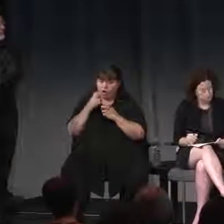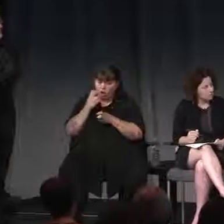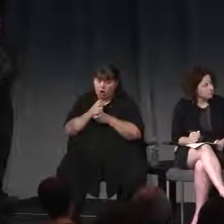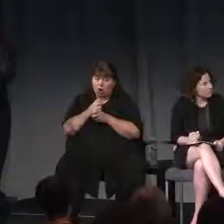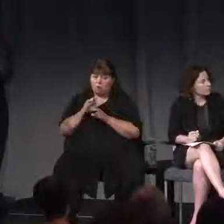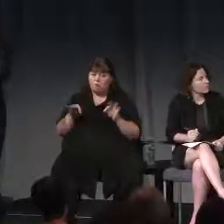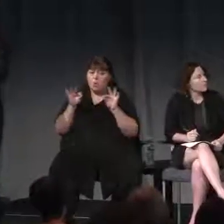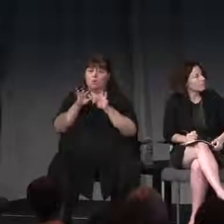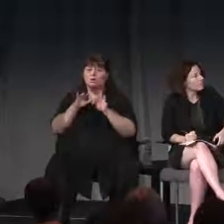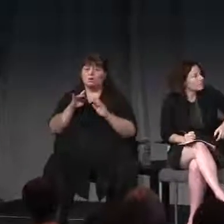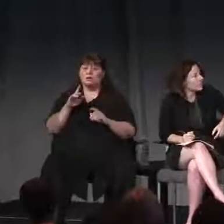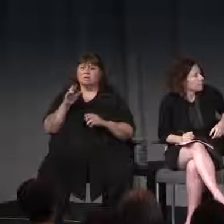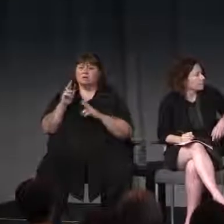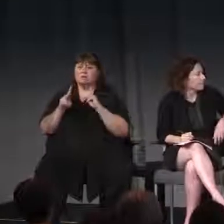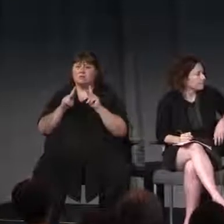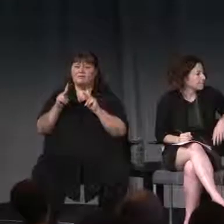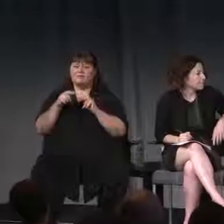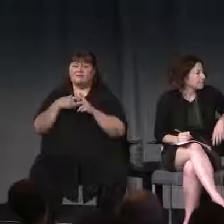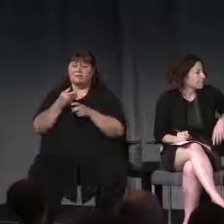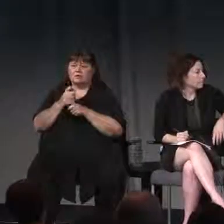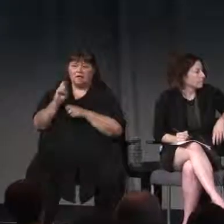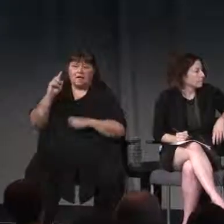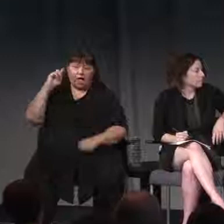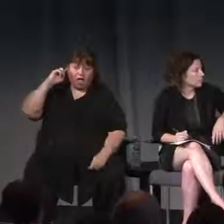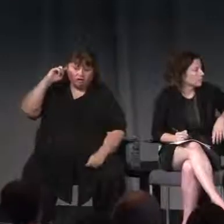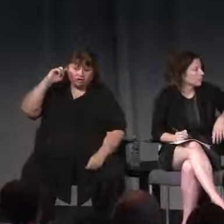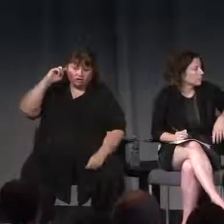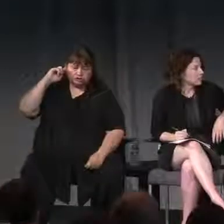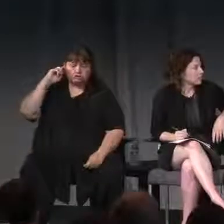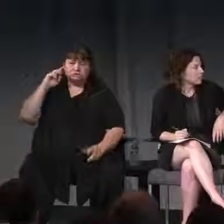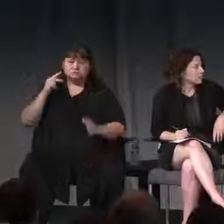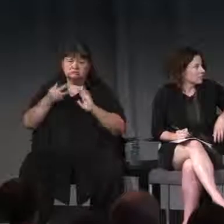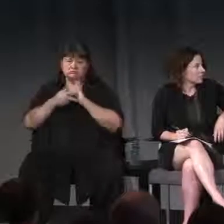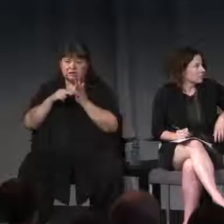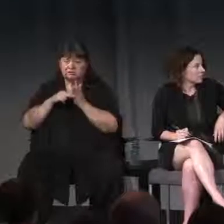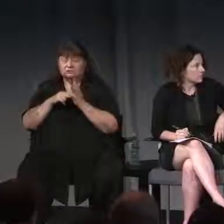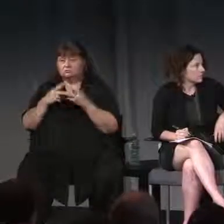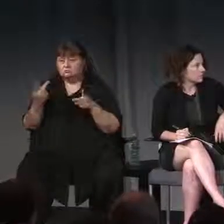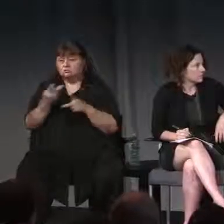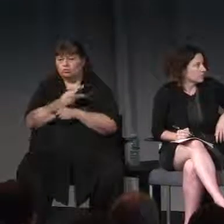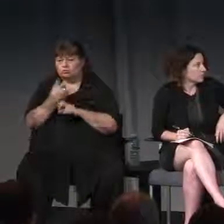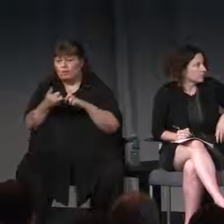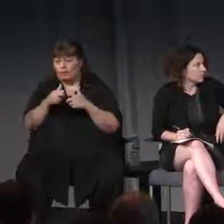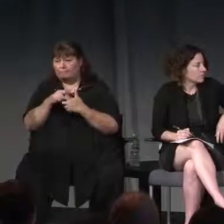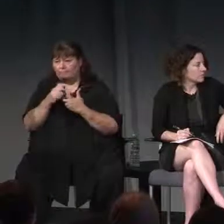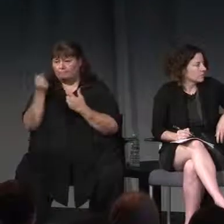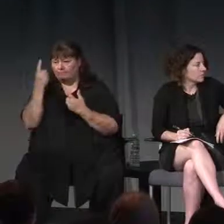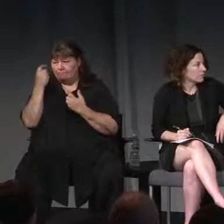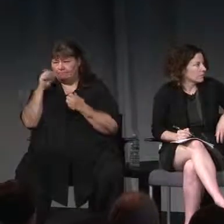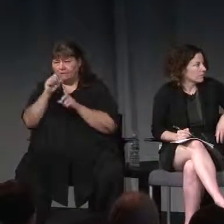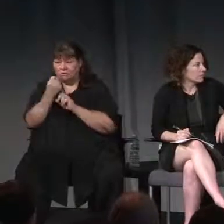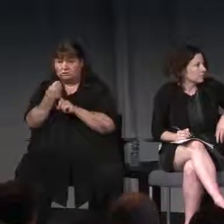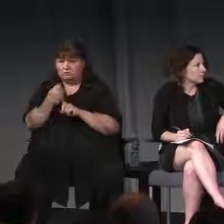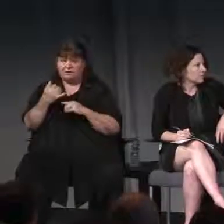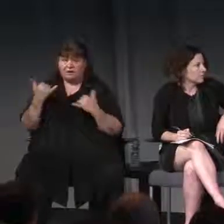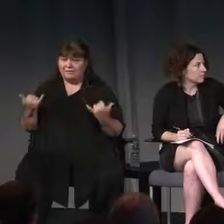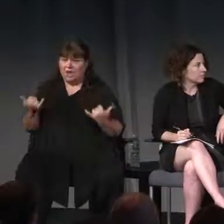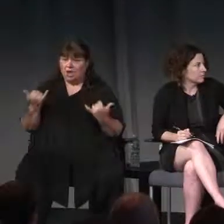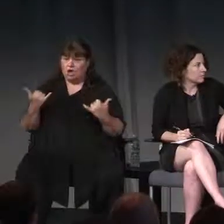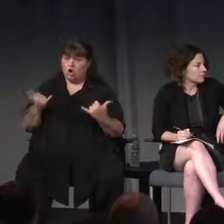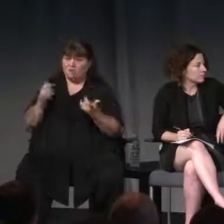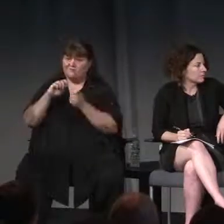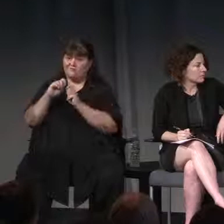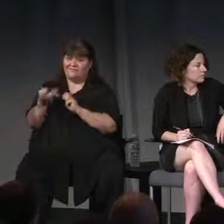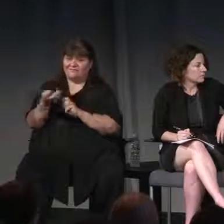people have damaged hearing, that's the situation where they have the most trouble, right? And it's the situation that we don't currently know how to fix. So current